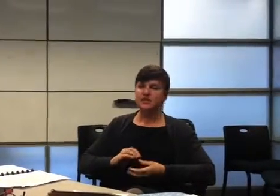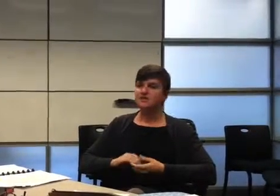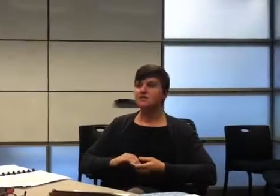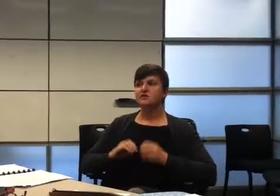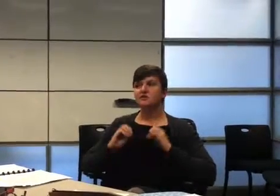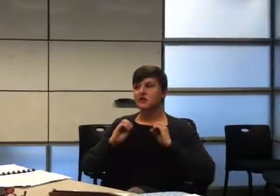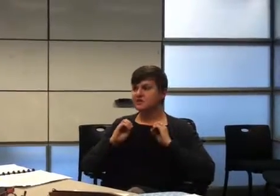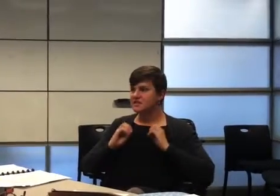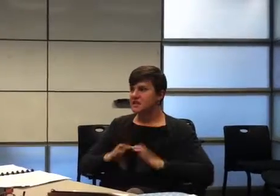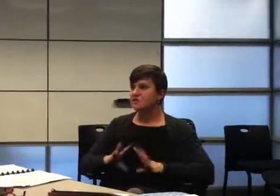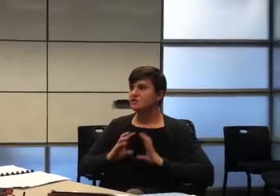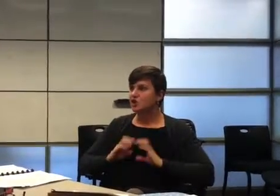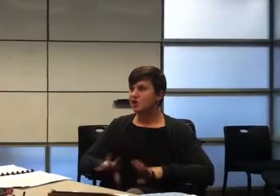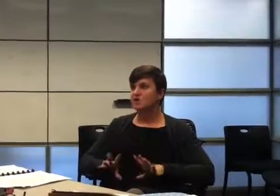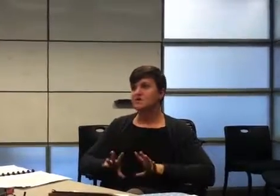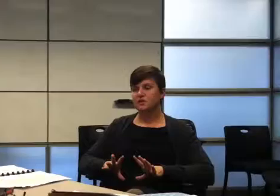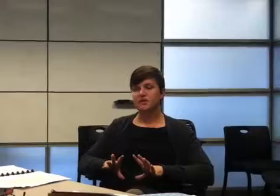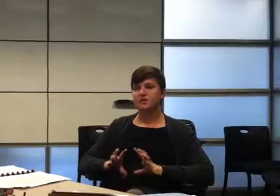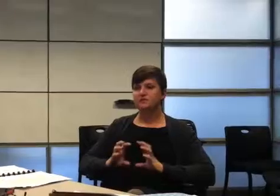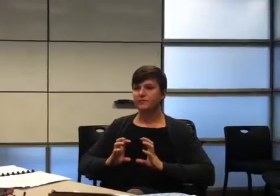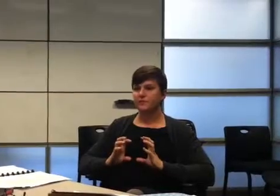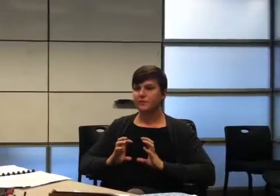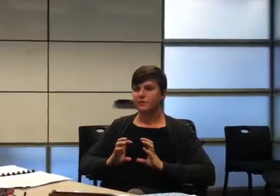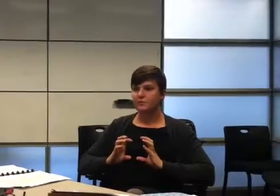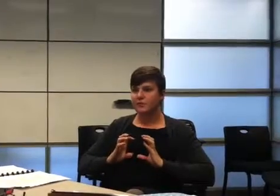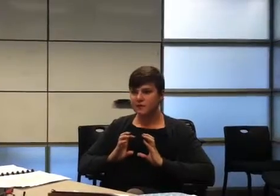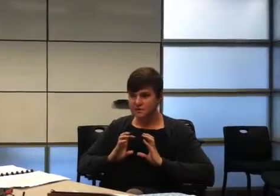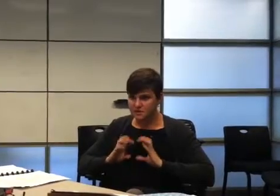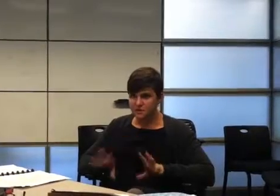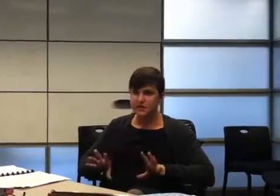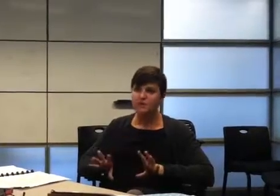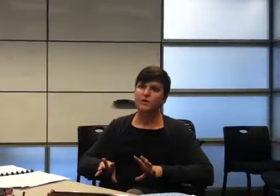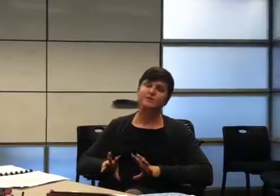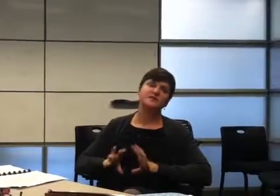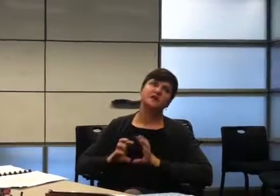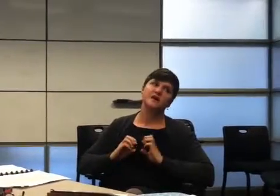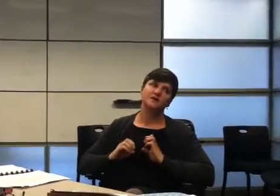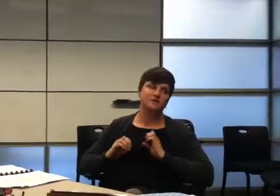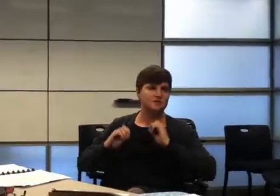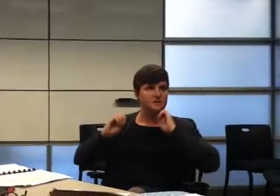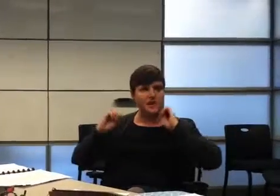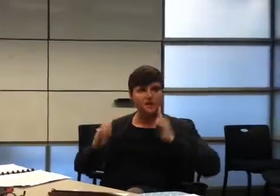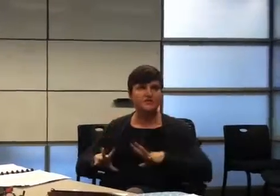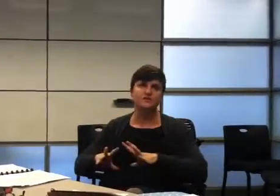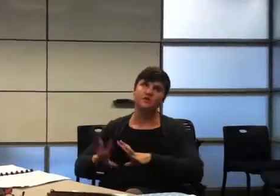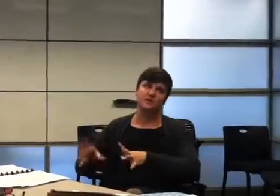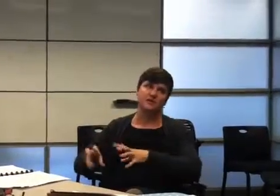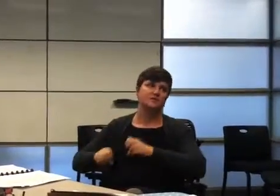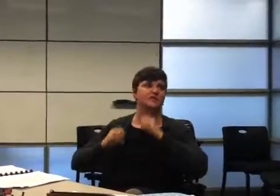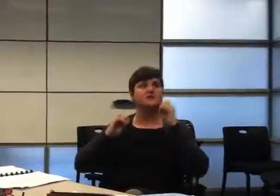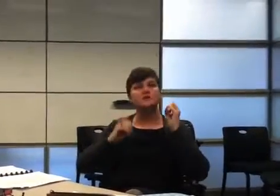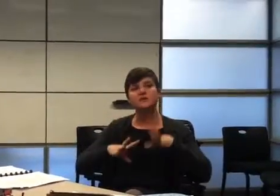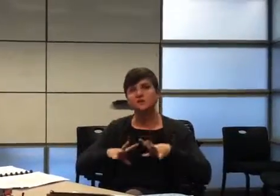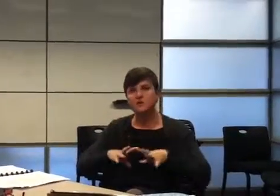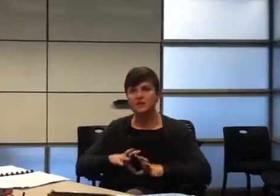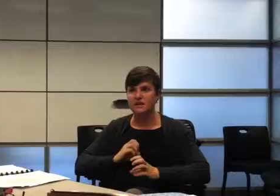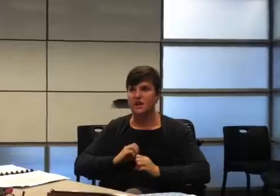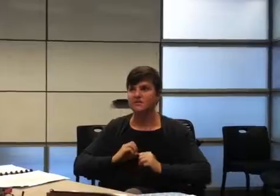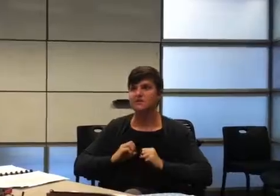just to do a standard close reading. Pick so many quotes that have to do with this. Pick so many quotes that have to do